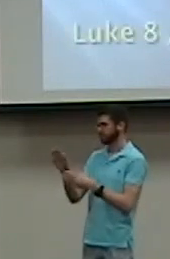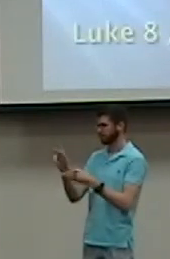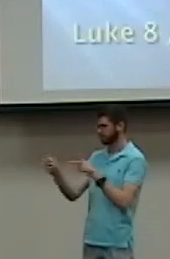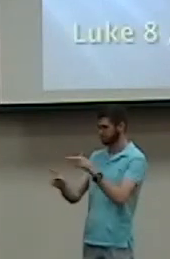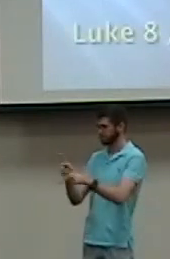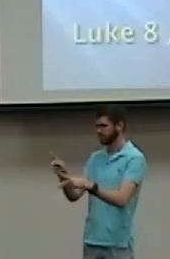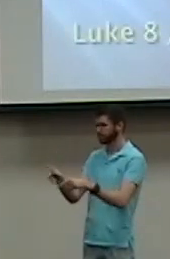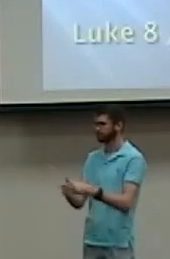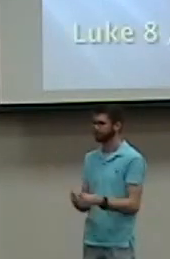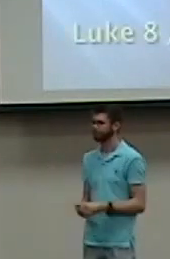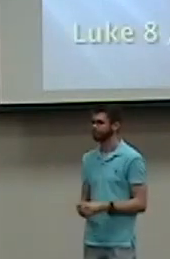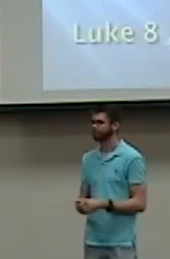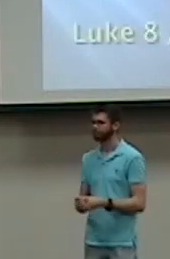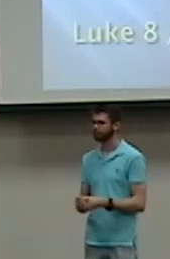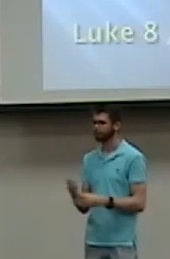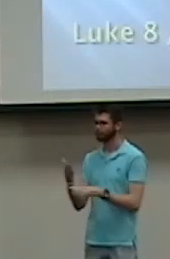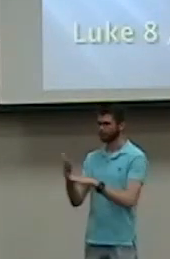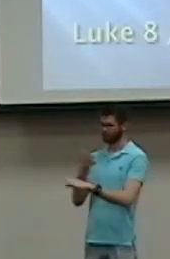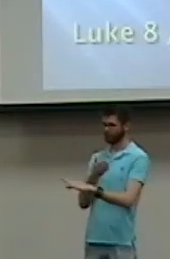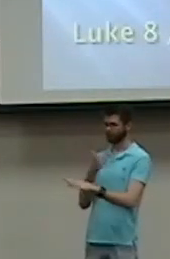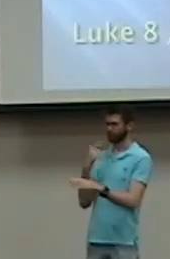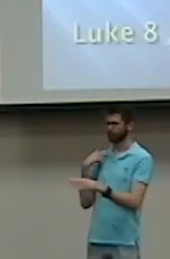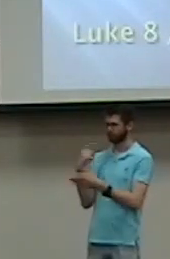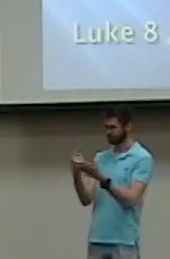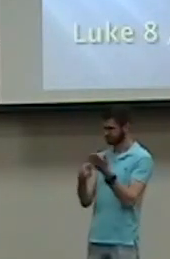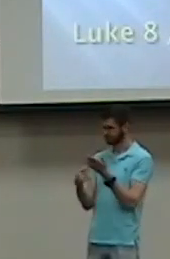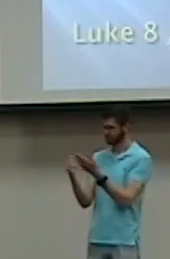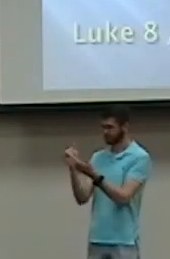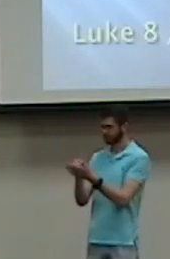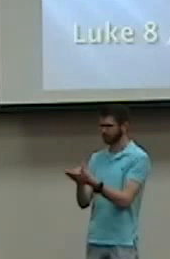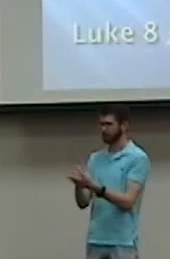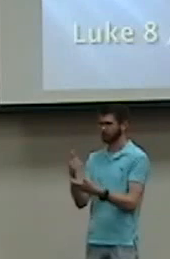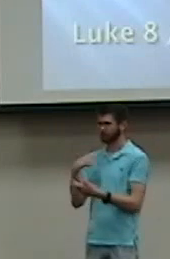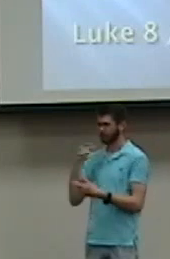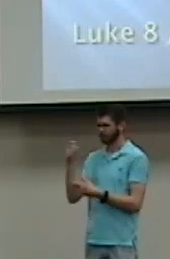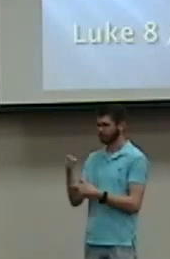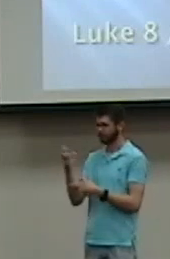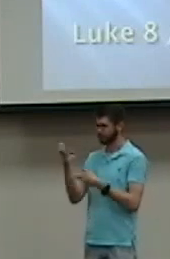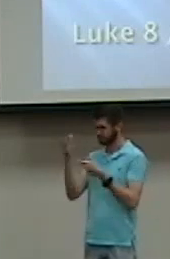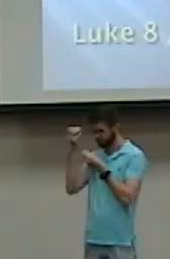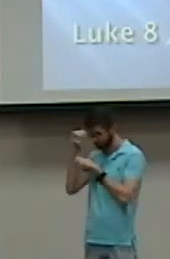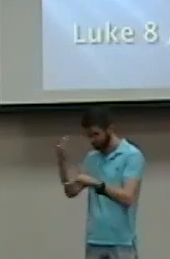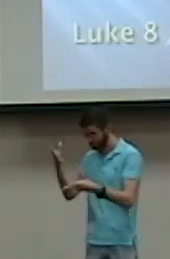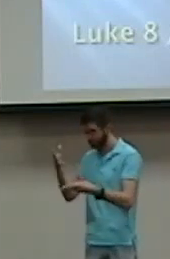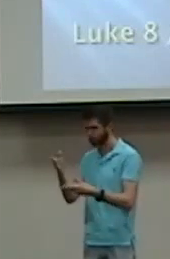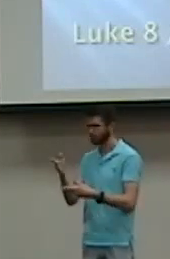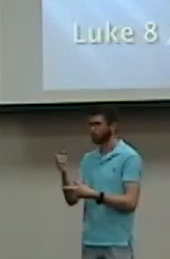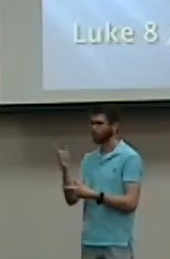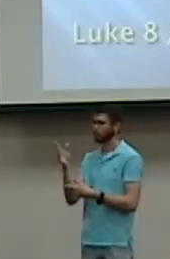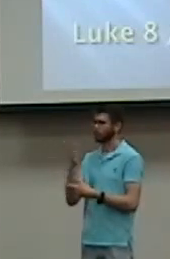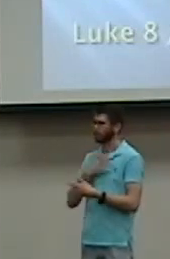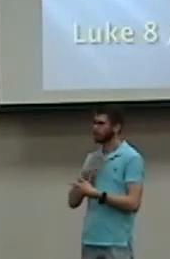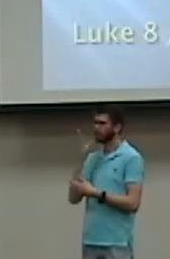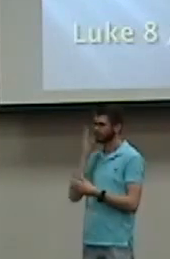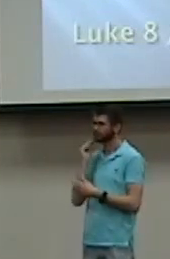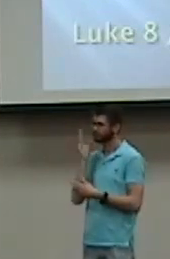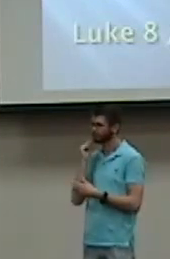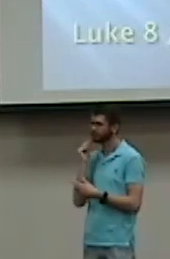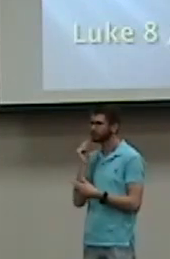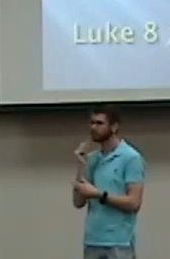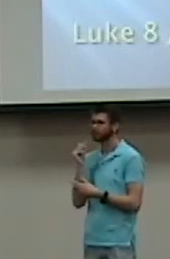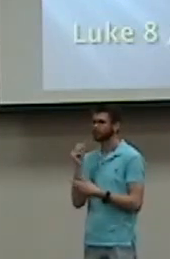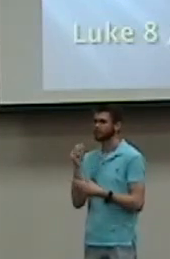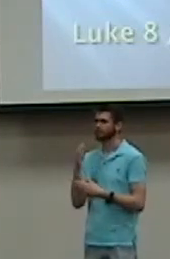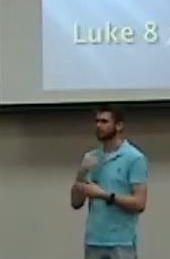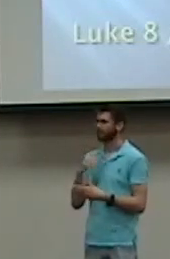Before I get there, I need to let you know where I'm coming from in this lesson. Not only have I been married to a